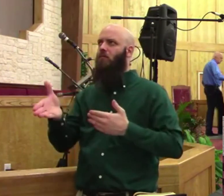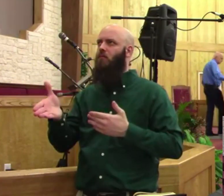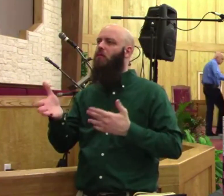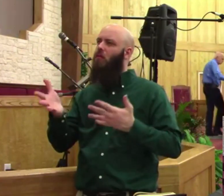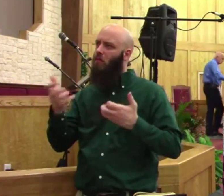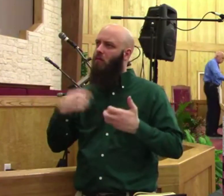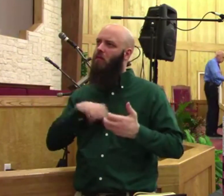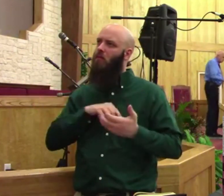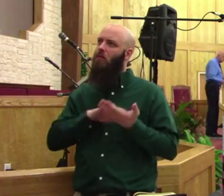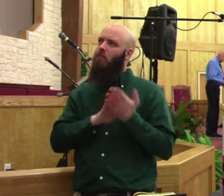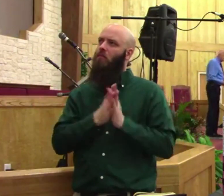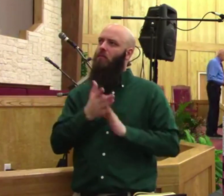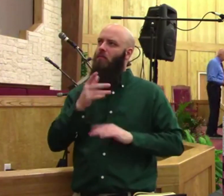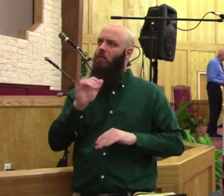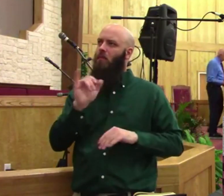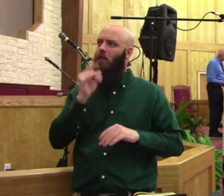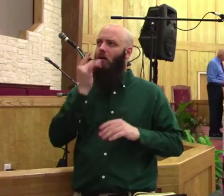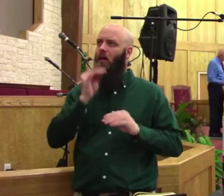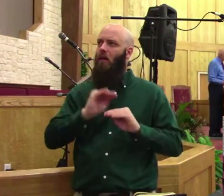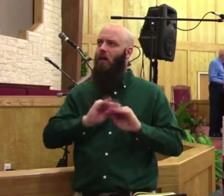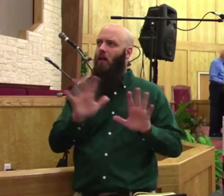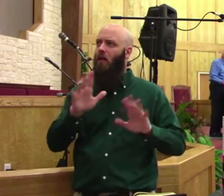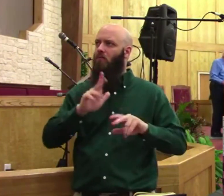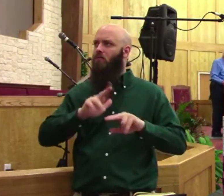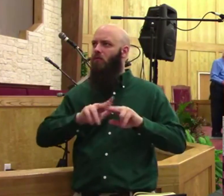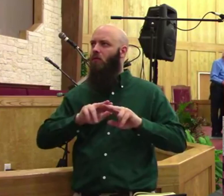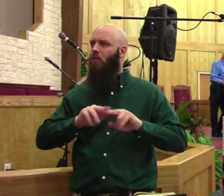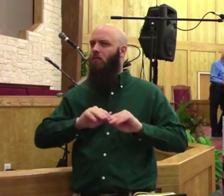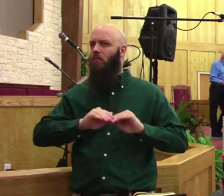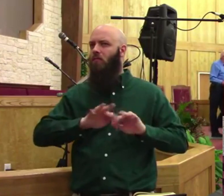Salt in a world that is decaying.